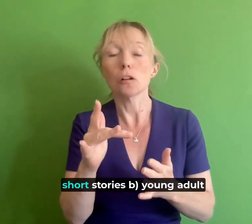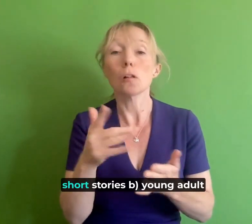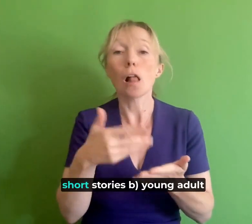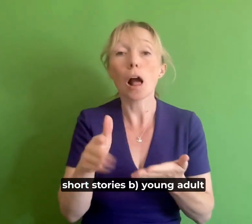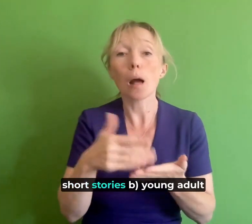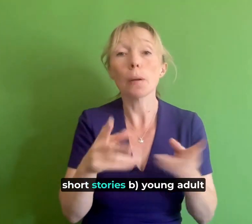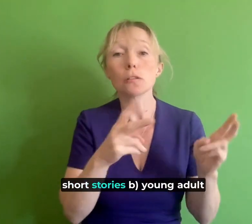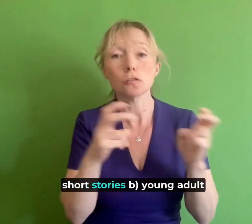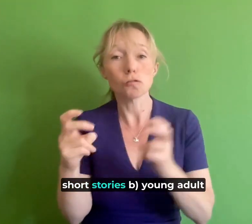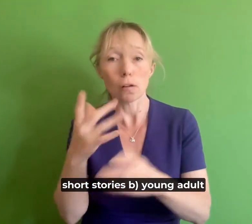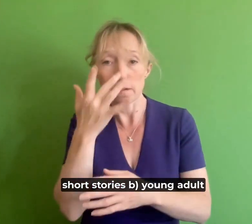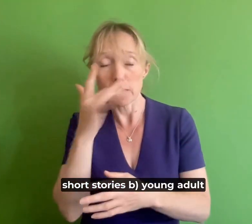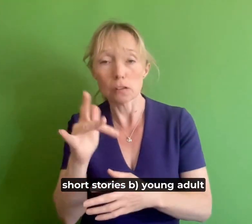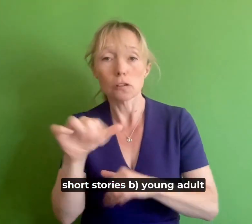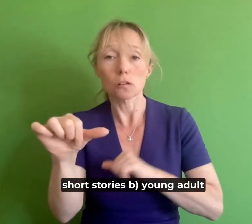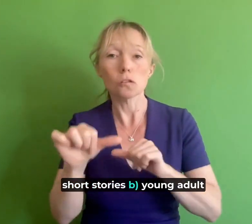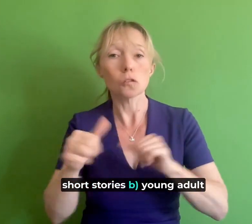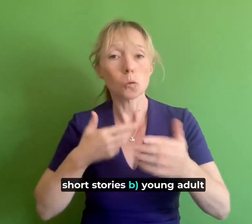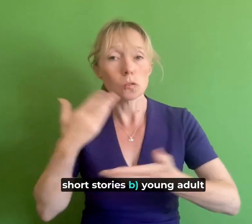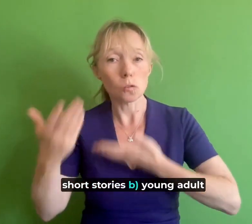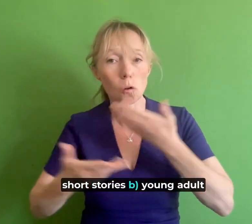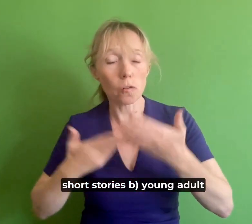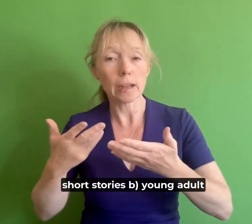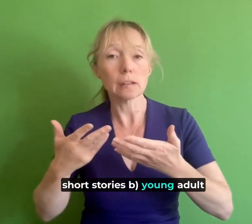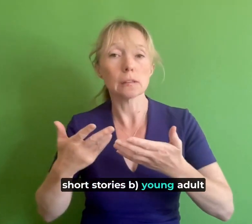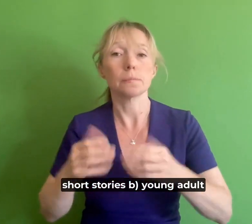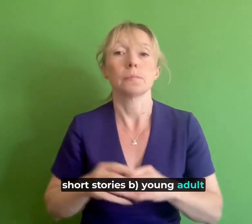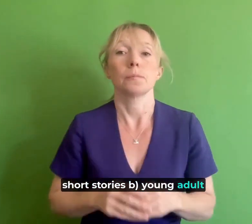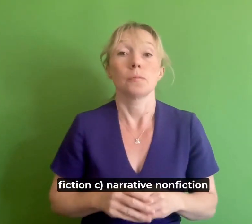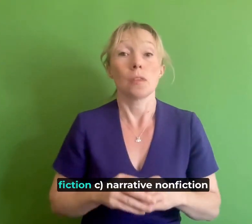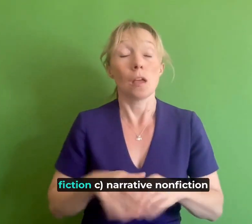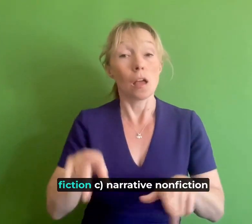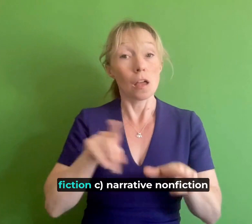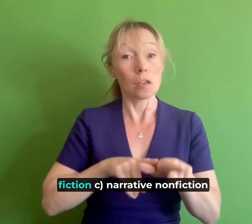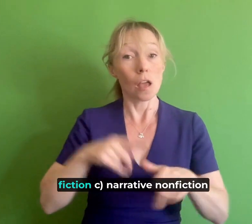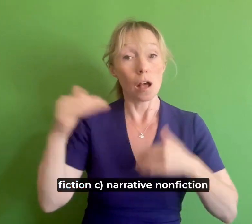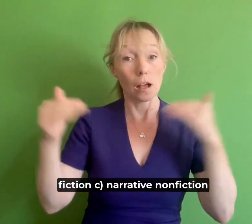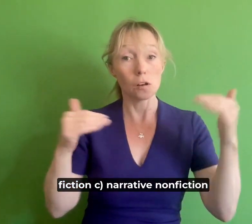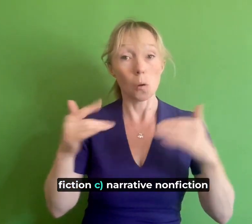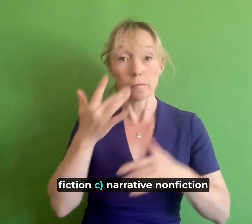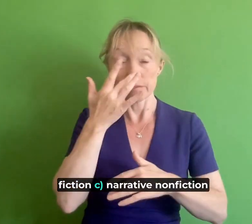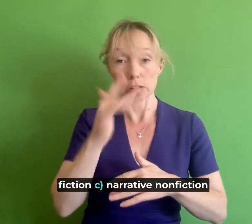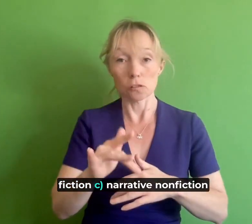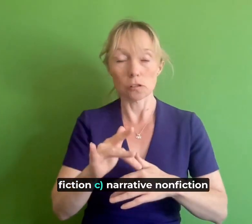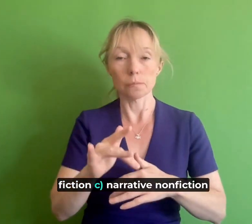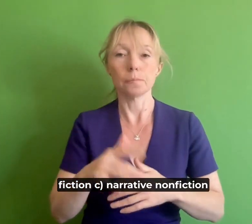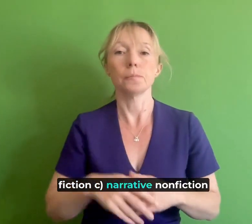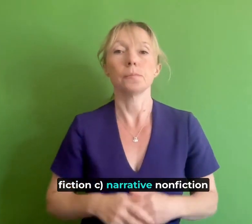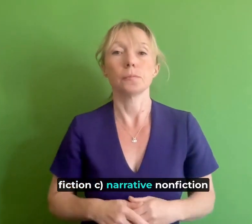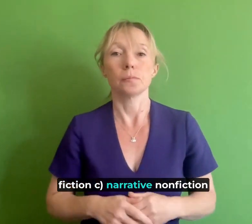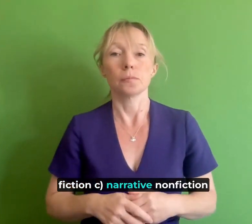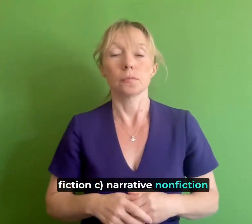short stories. B. Young adult fiction. C. Narrative